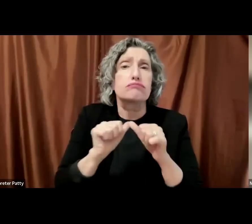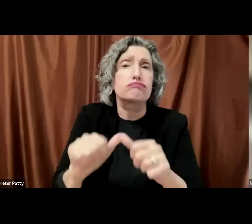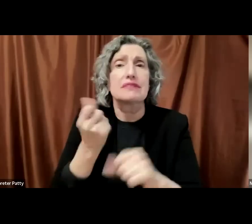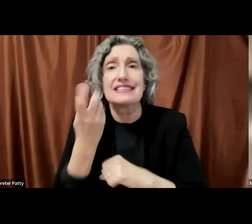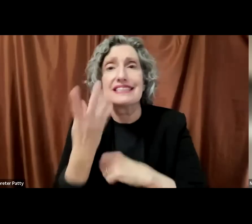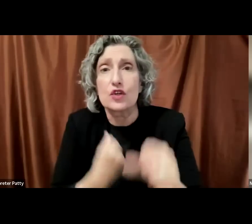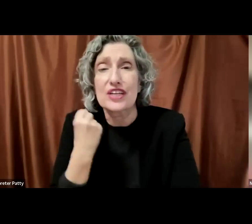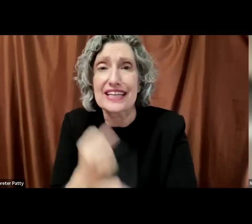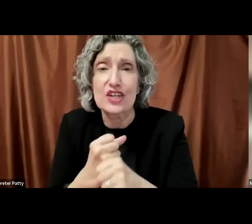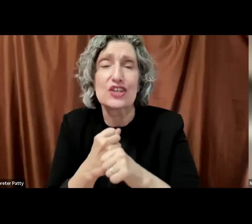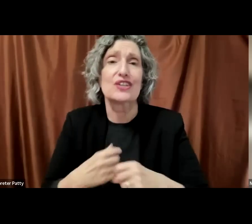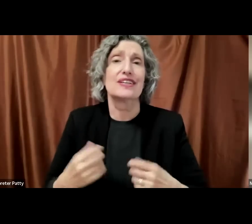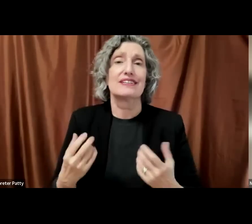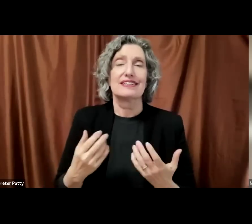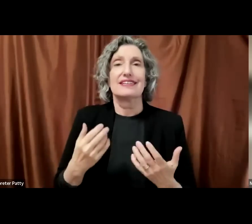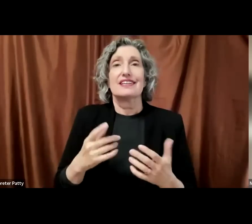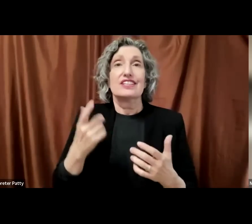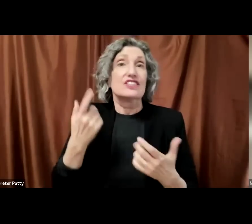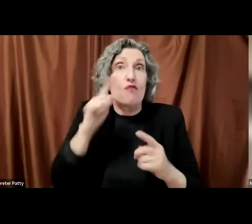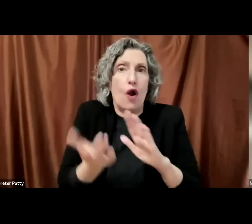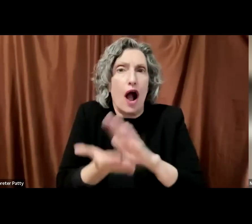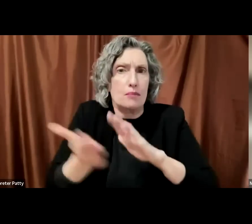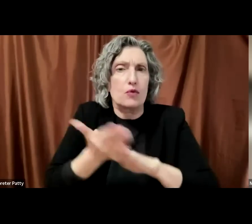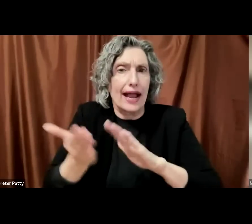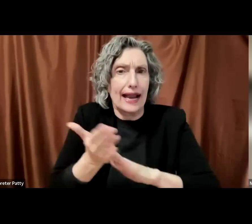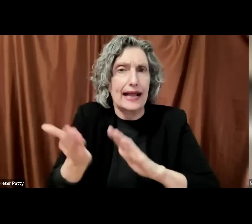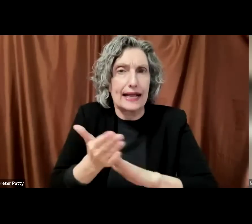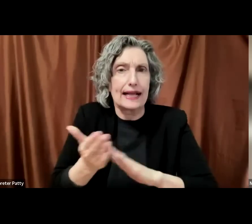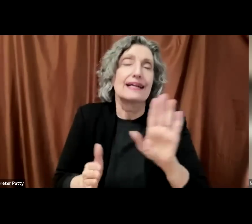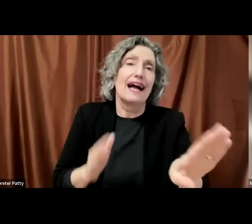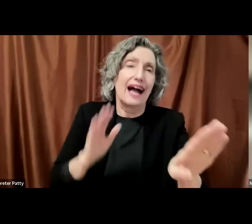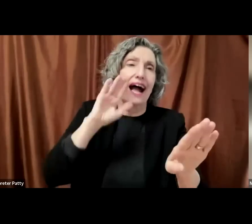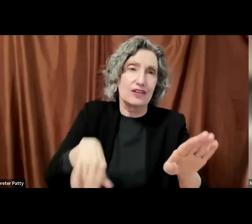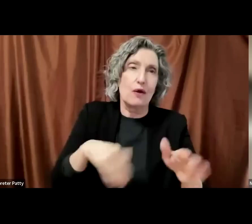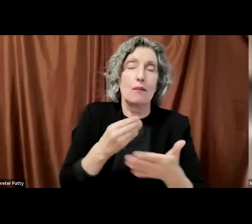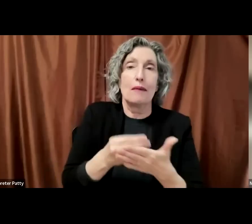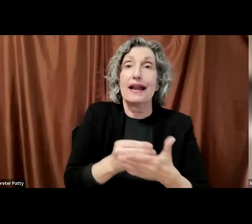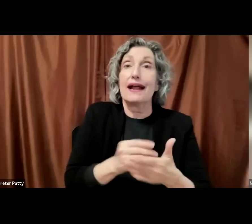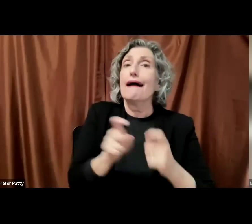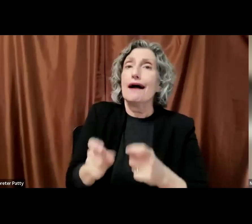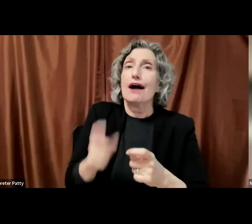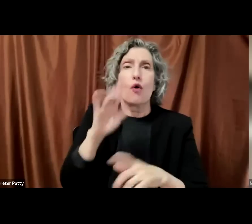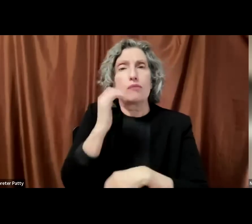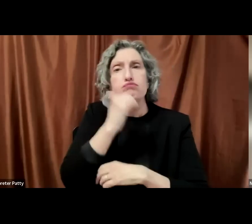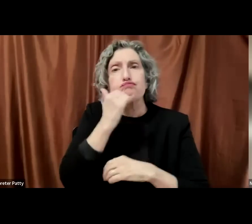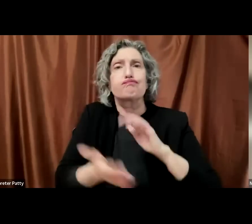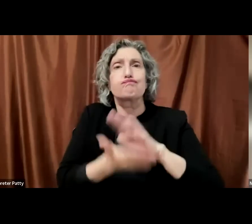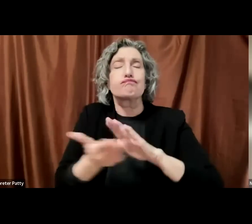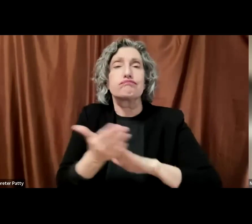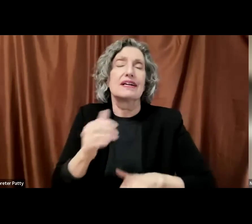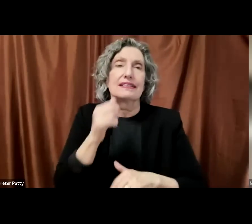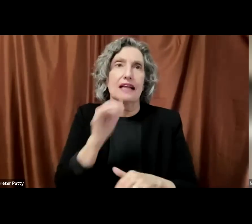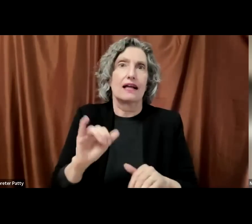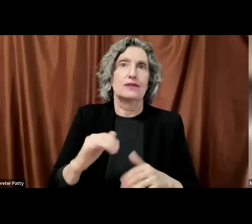it's not as sexy as brand new programming or increasing the number of people served, but it is so important, especially as other crucial